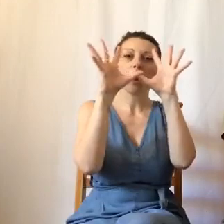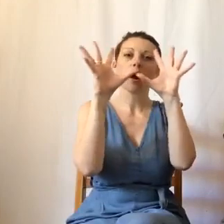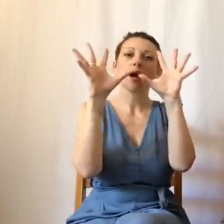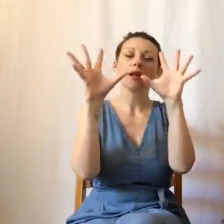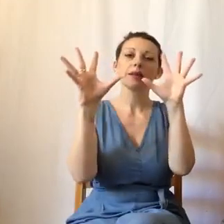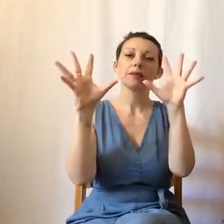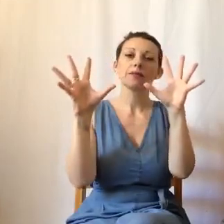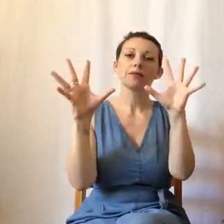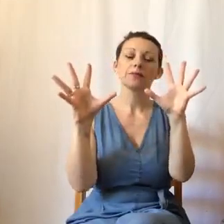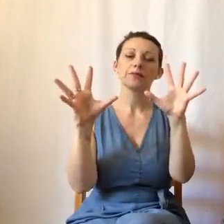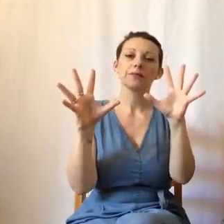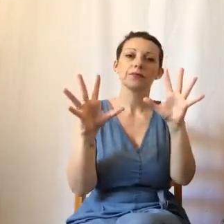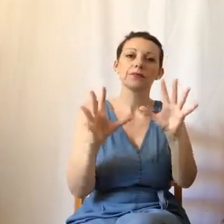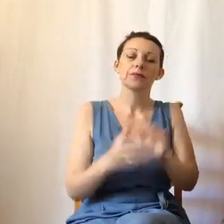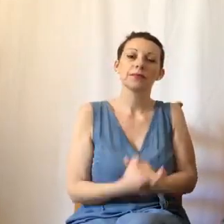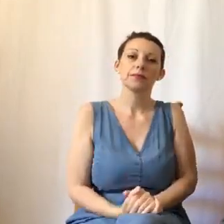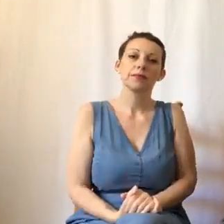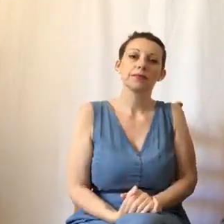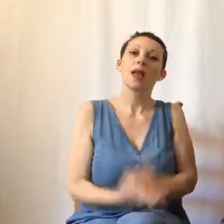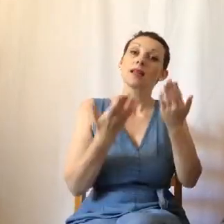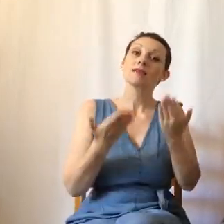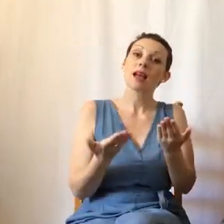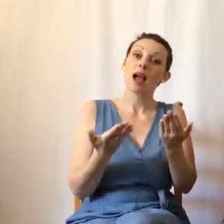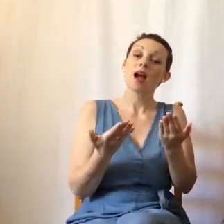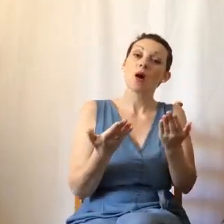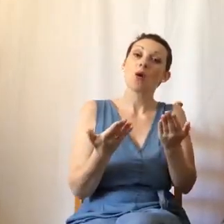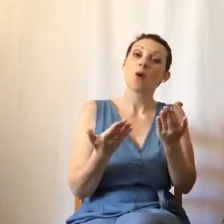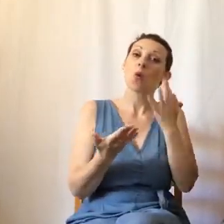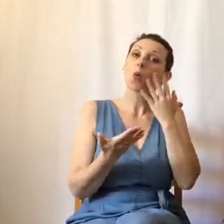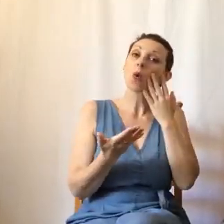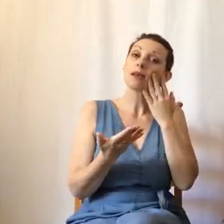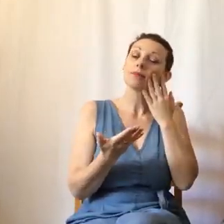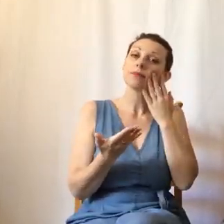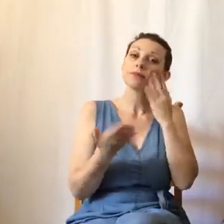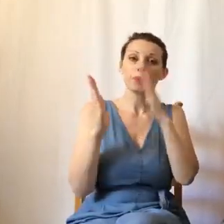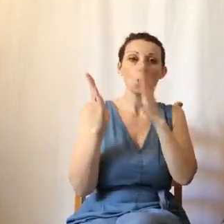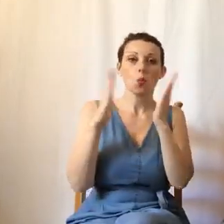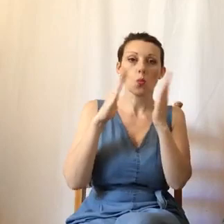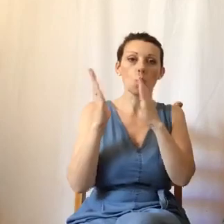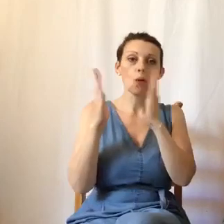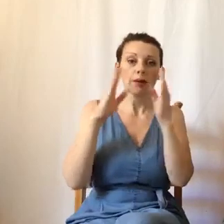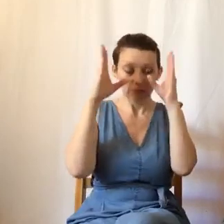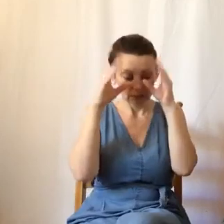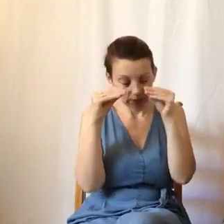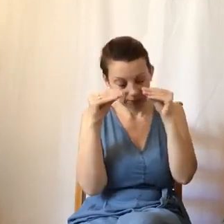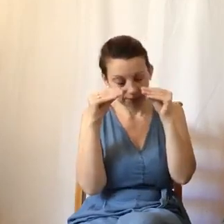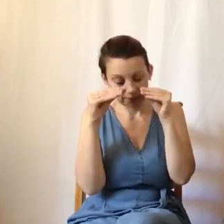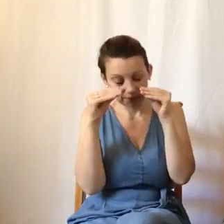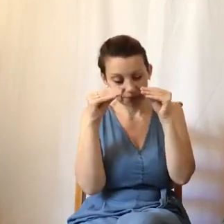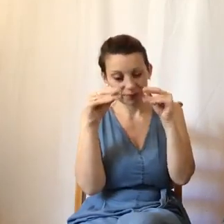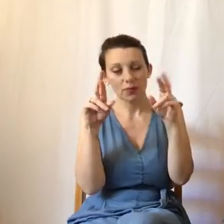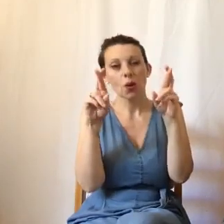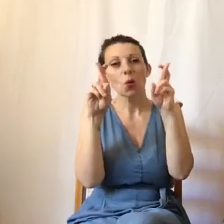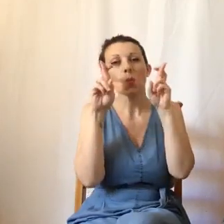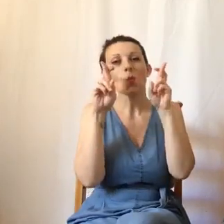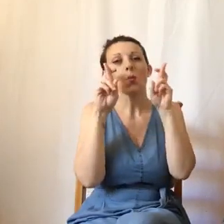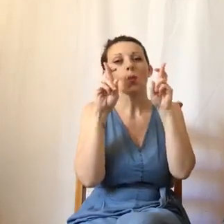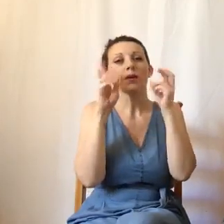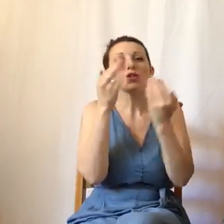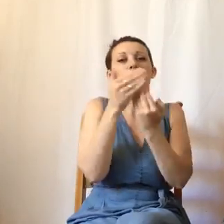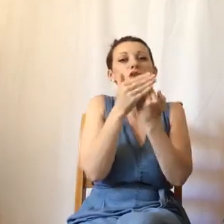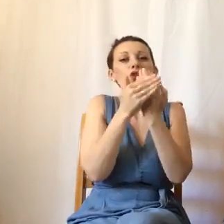When Woblin shuts her eyes these days, her wish is something new. For us to love